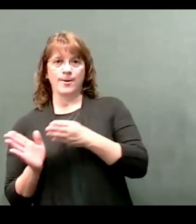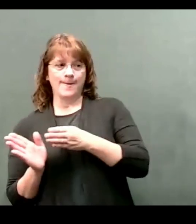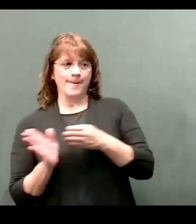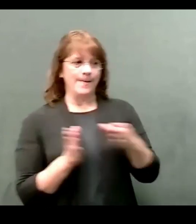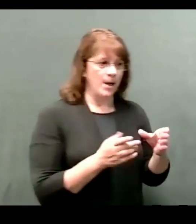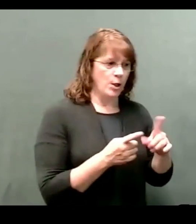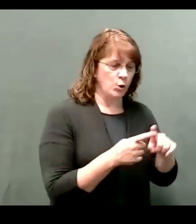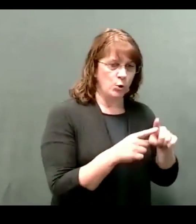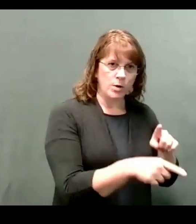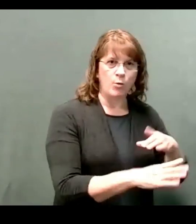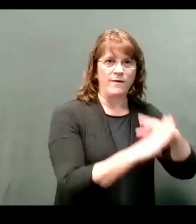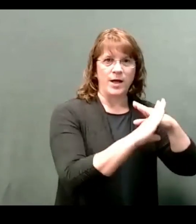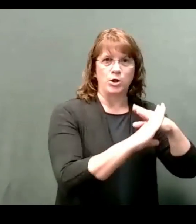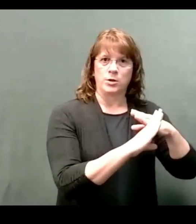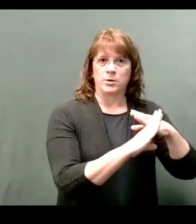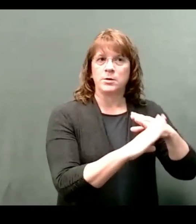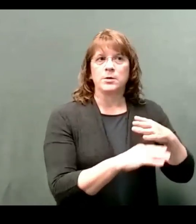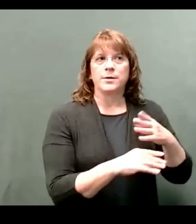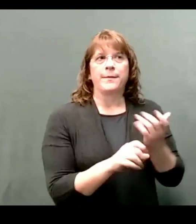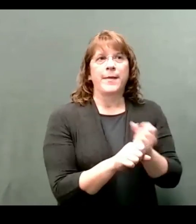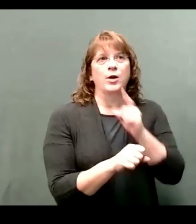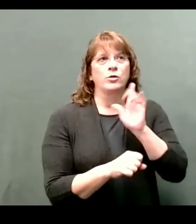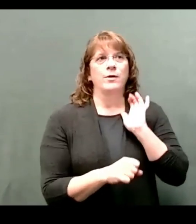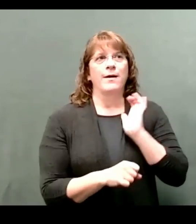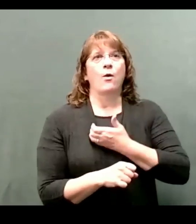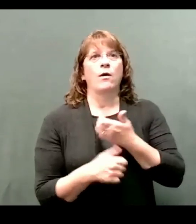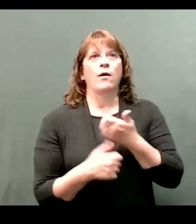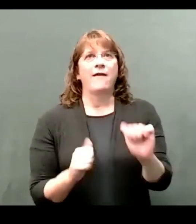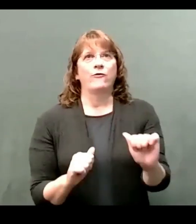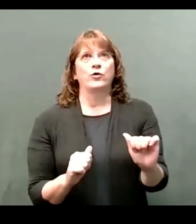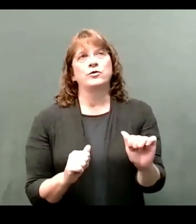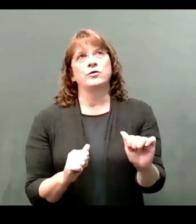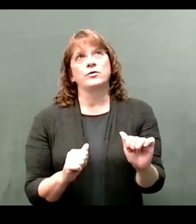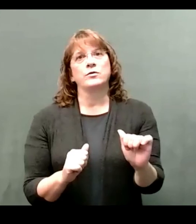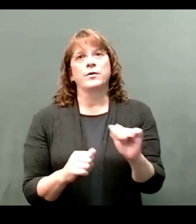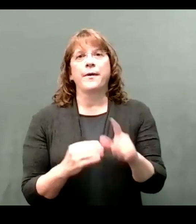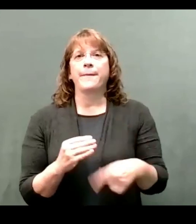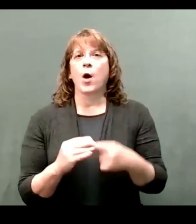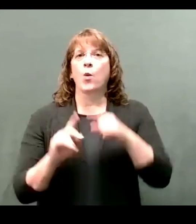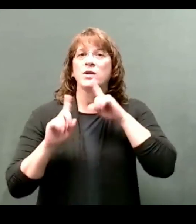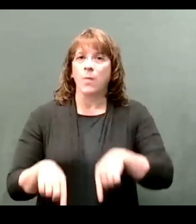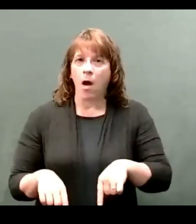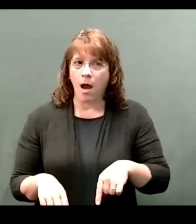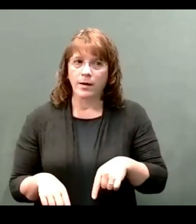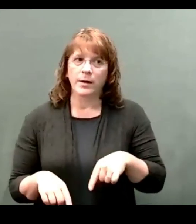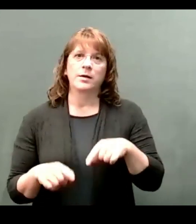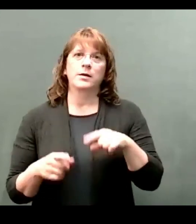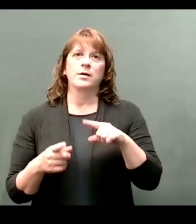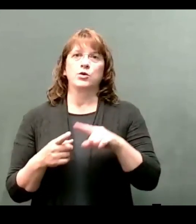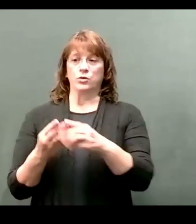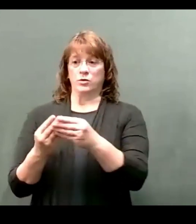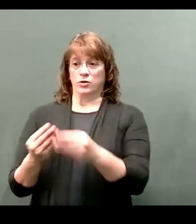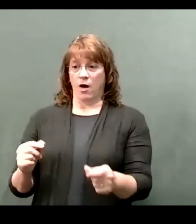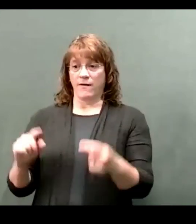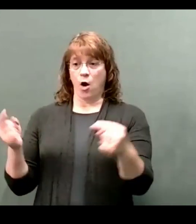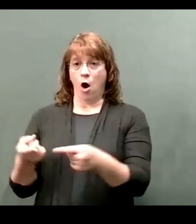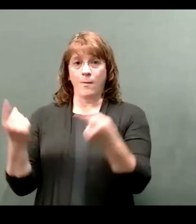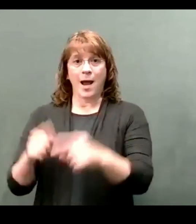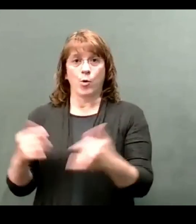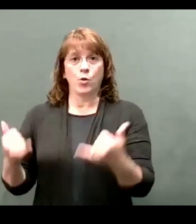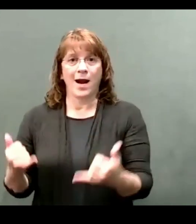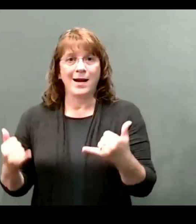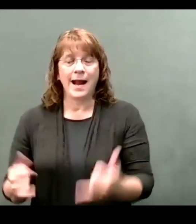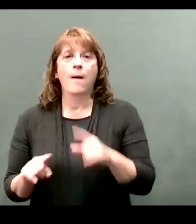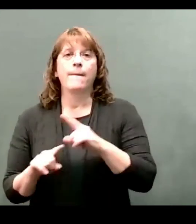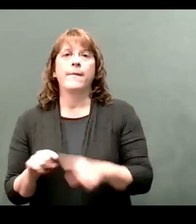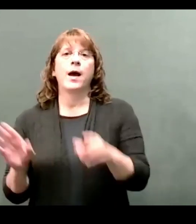we could include to make our efforts not only about responding to or addressing harm that's happened now, but moving towards